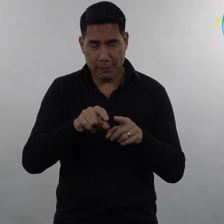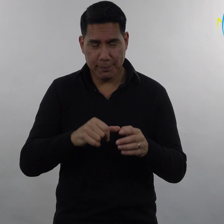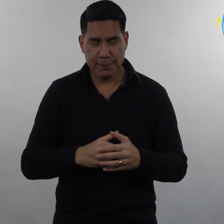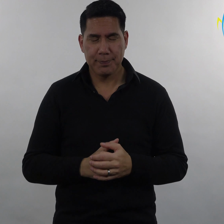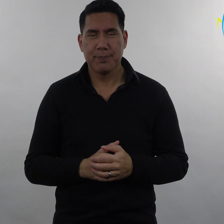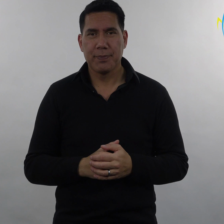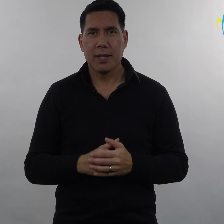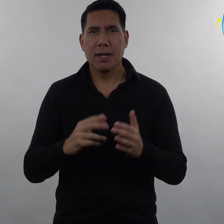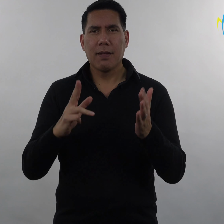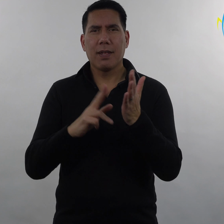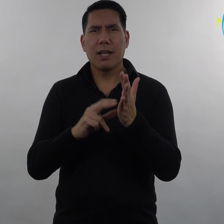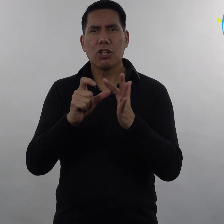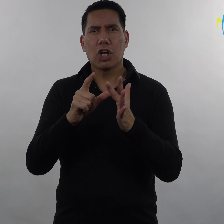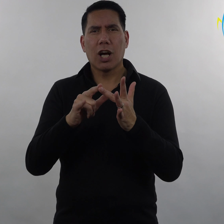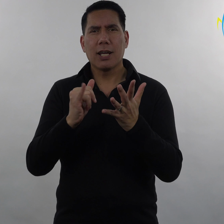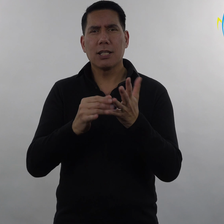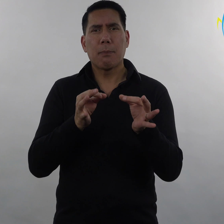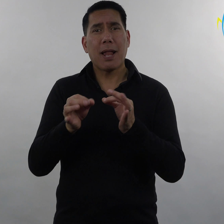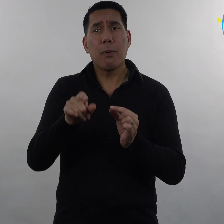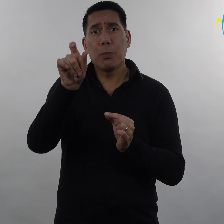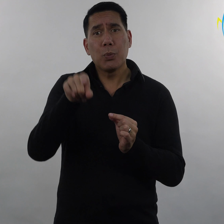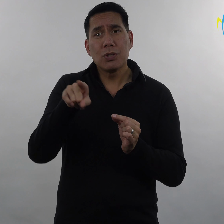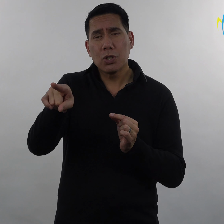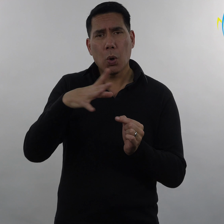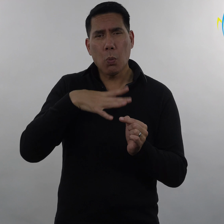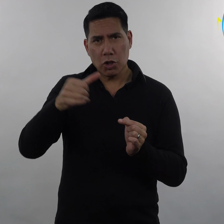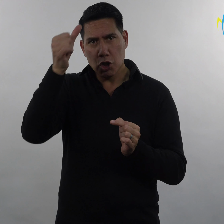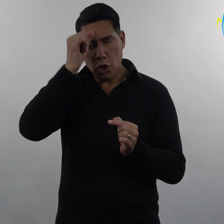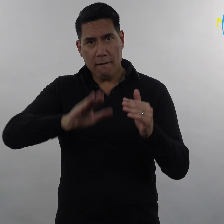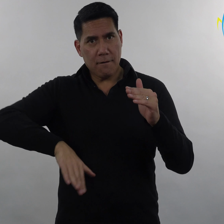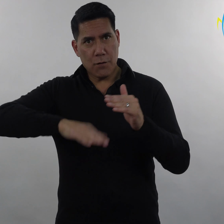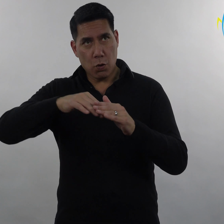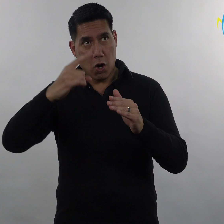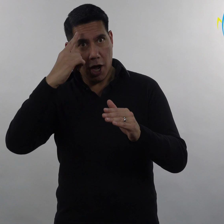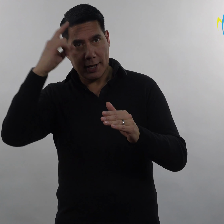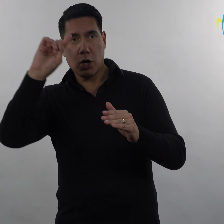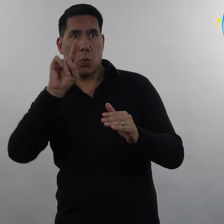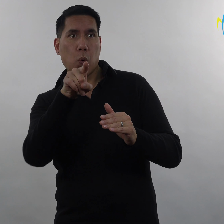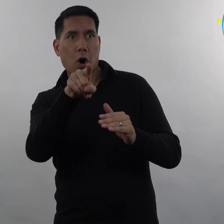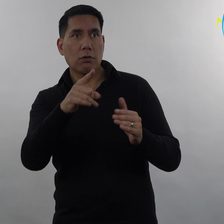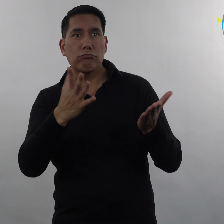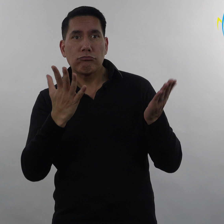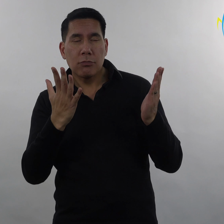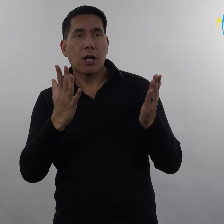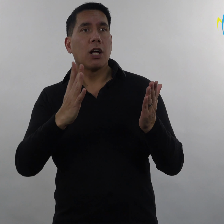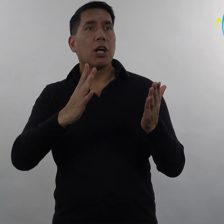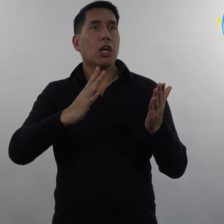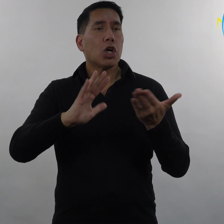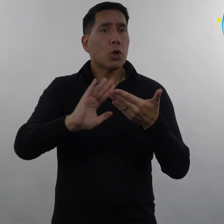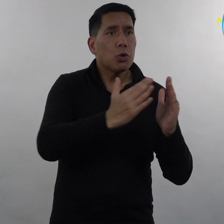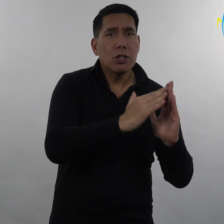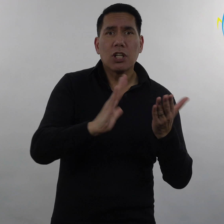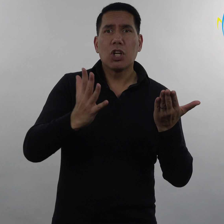The NDIS planner will also want a clear idea about the existing informal community and formal supports and